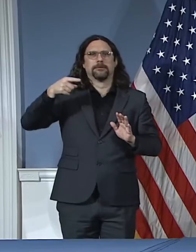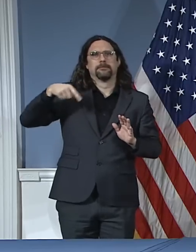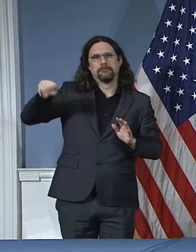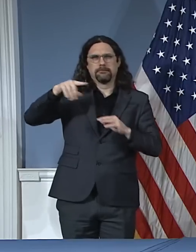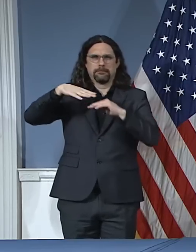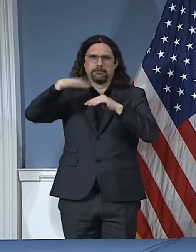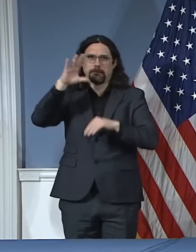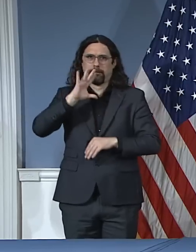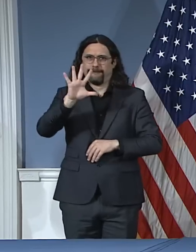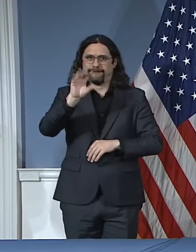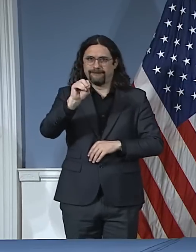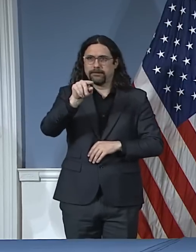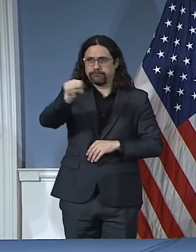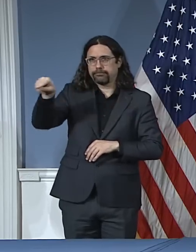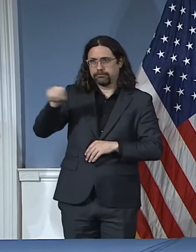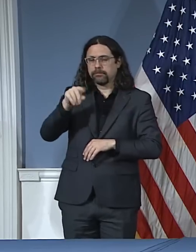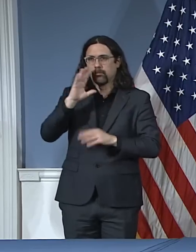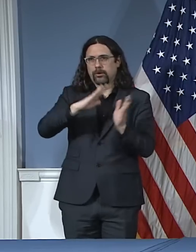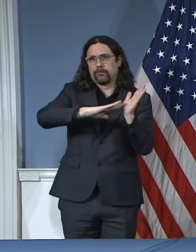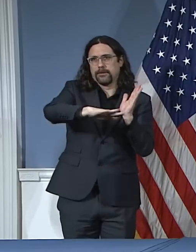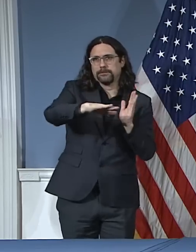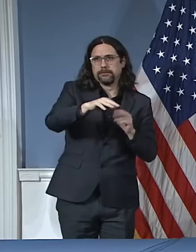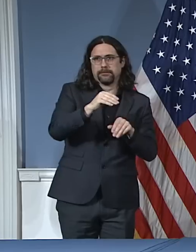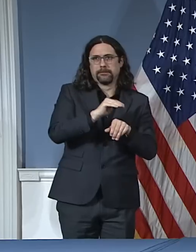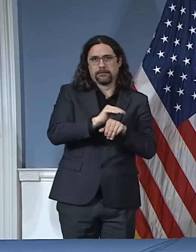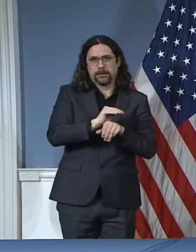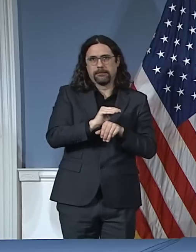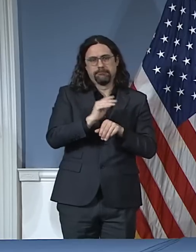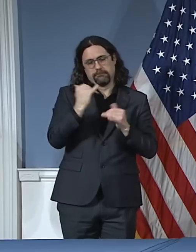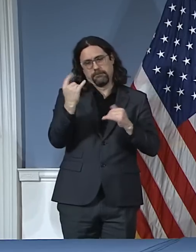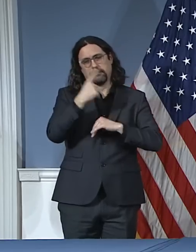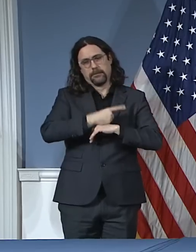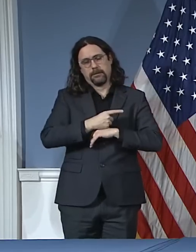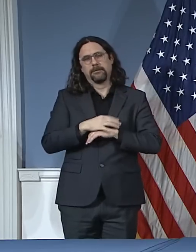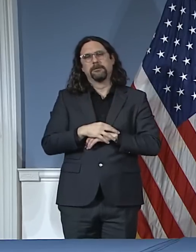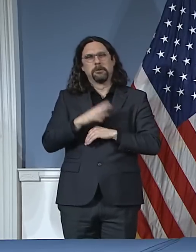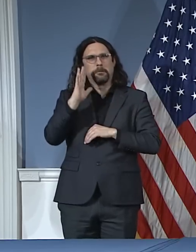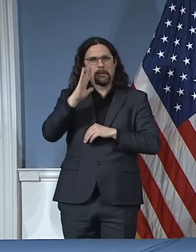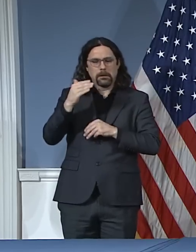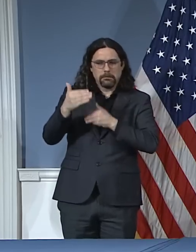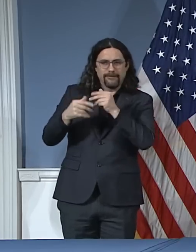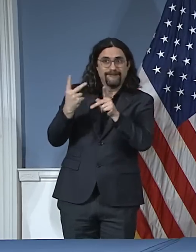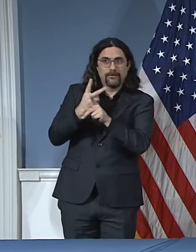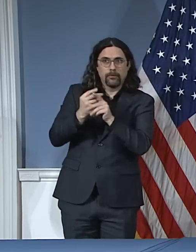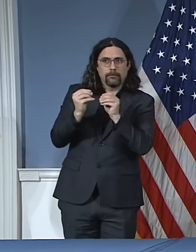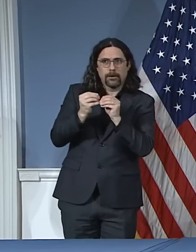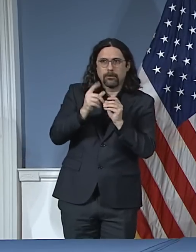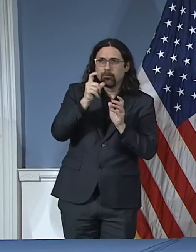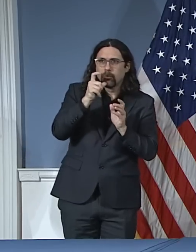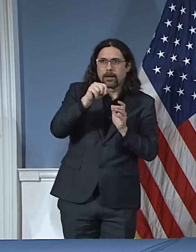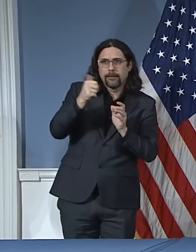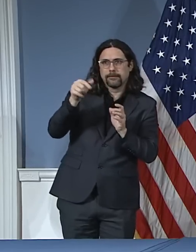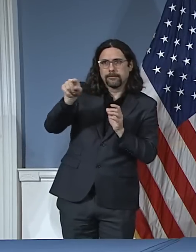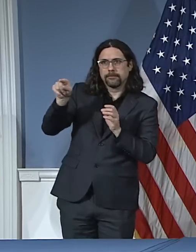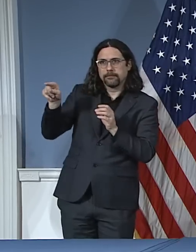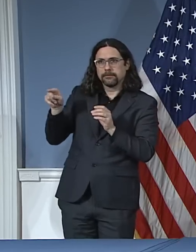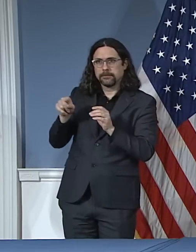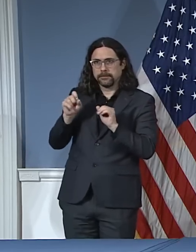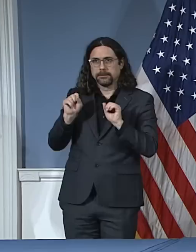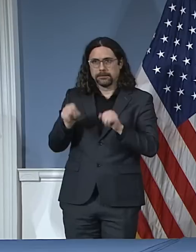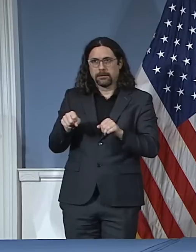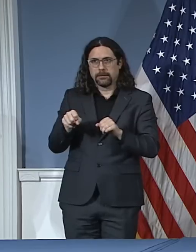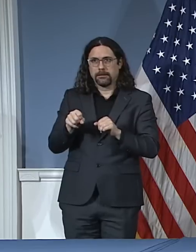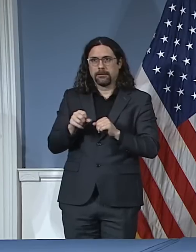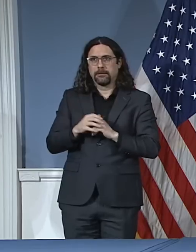We are now starting immediate work on a group of 200 additional inmates who are being reviewed for release. We will have